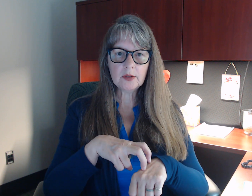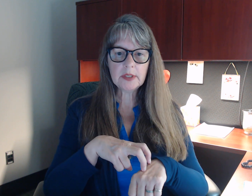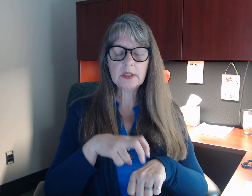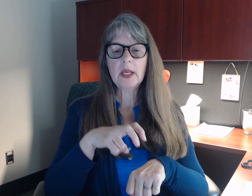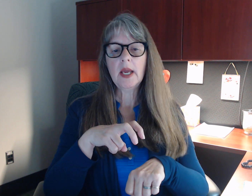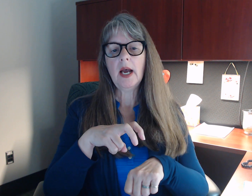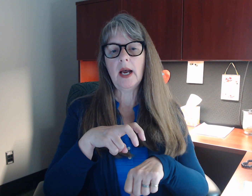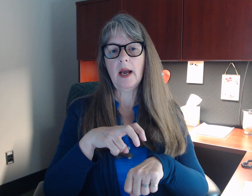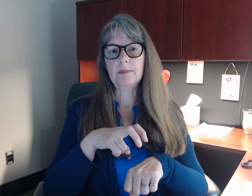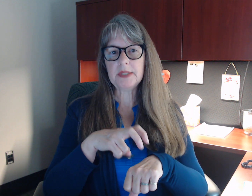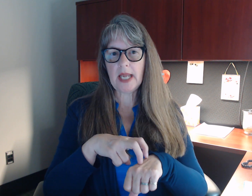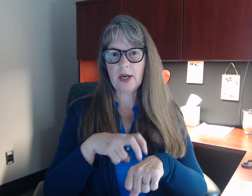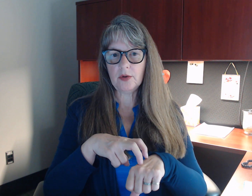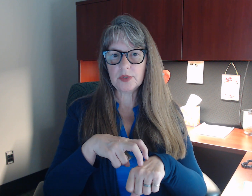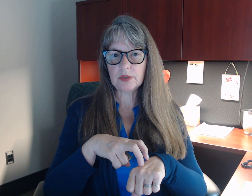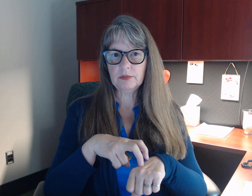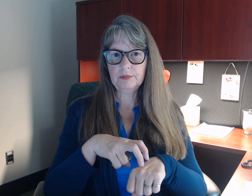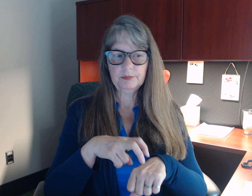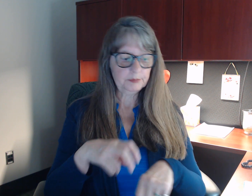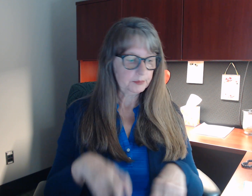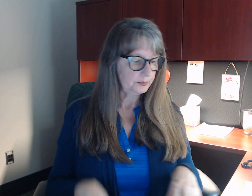Ireland, potatoes.